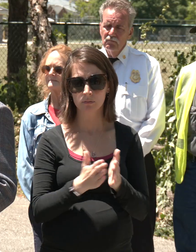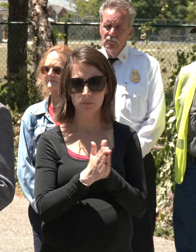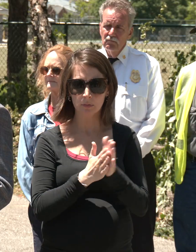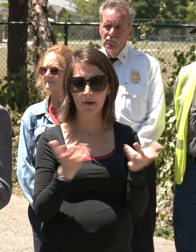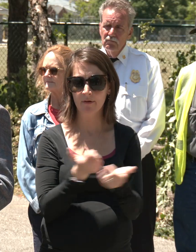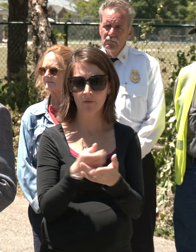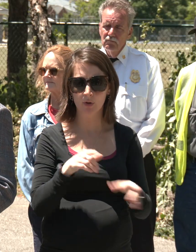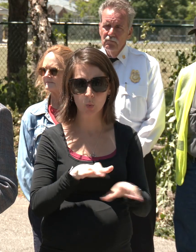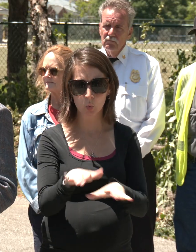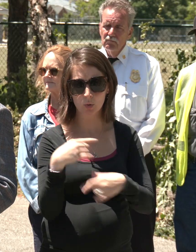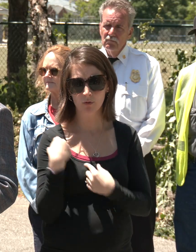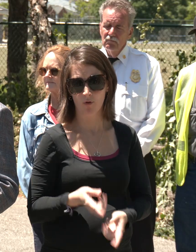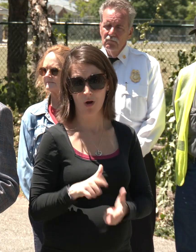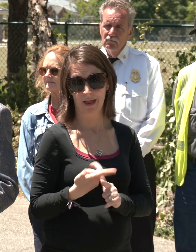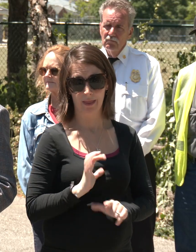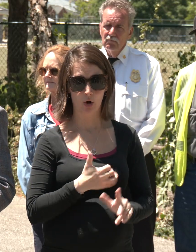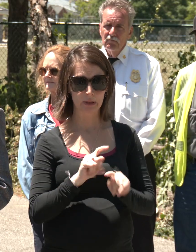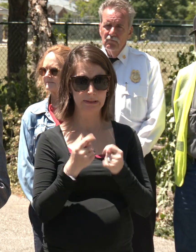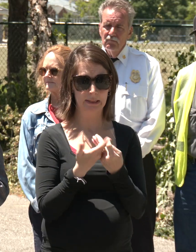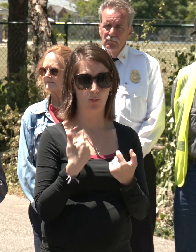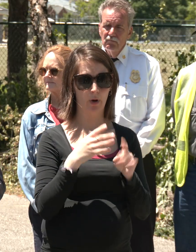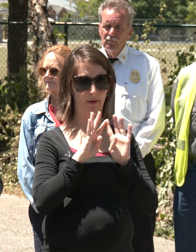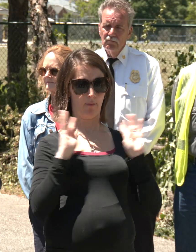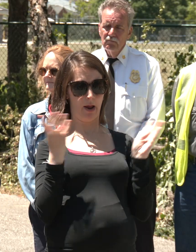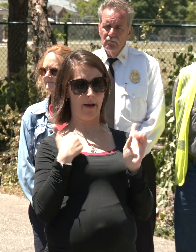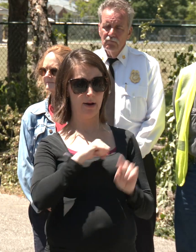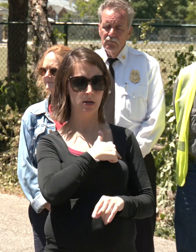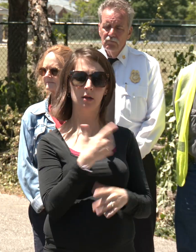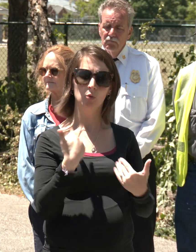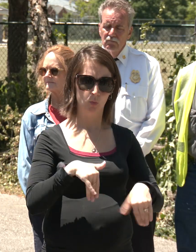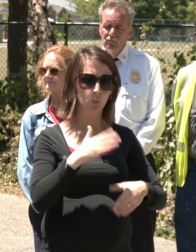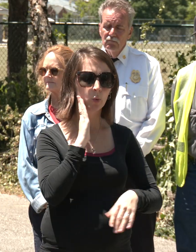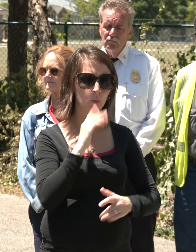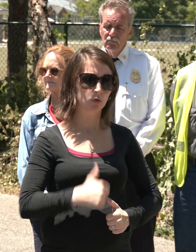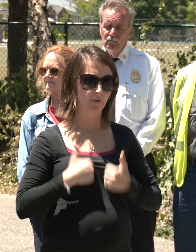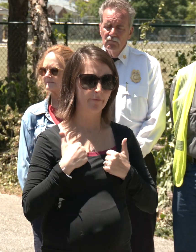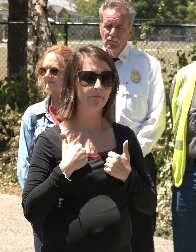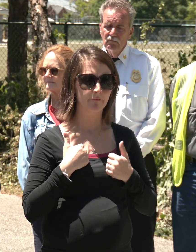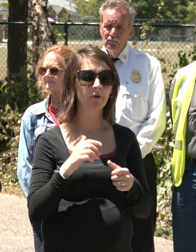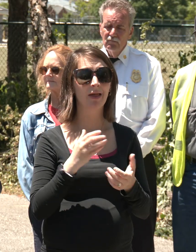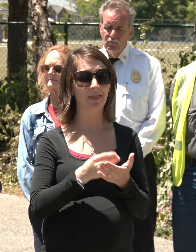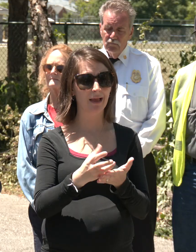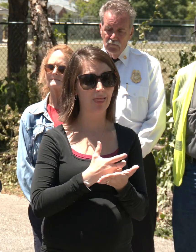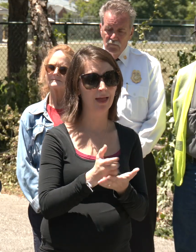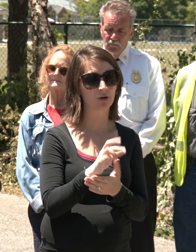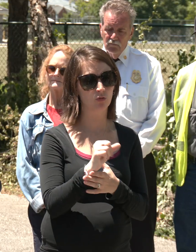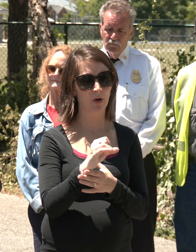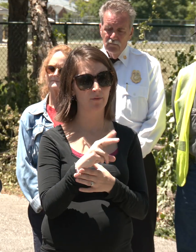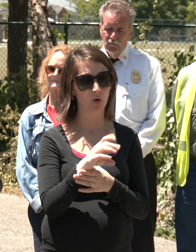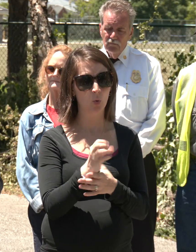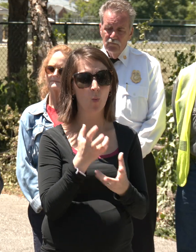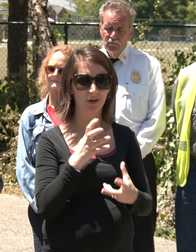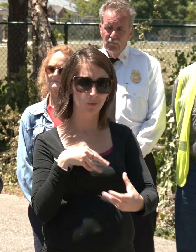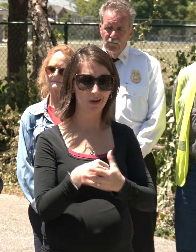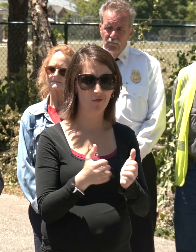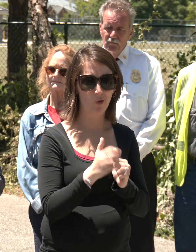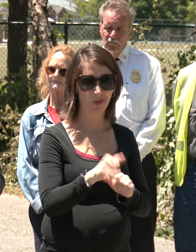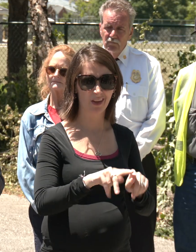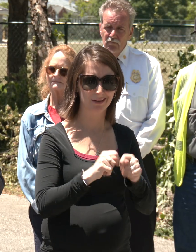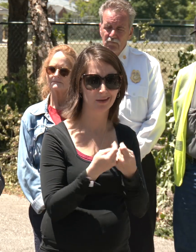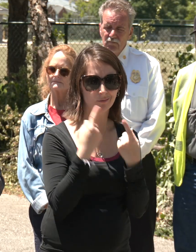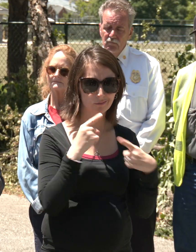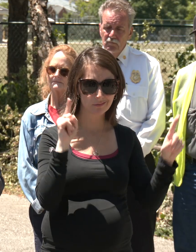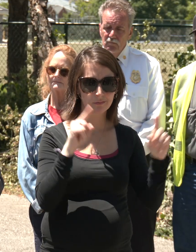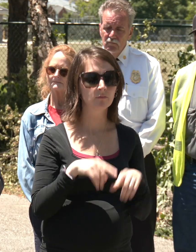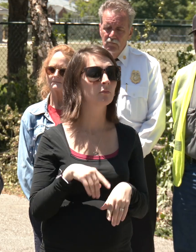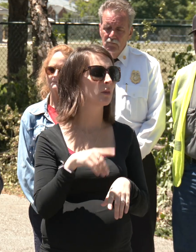doing, and the team that we have behind us. We'll get through this. And the Collector of Revenue wanted to be part of that. And I think that, again,